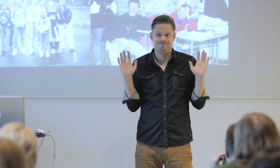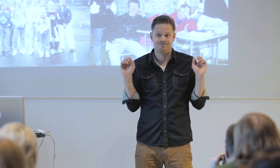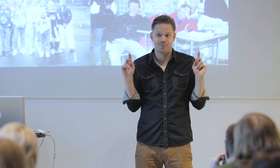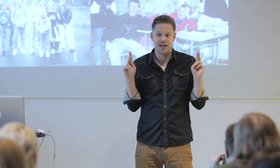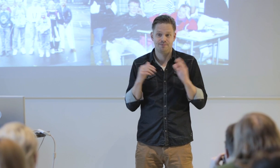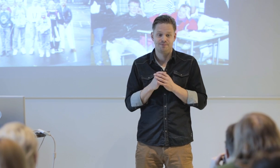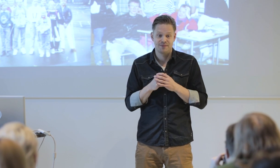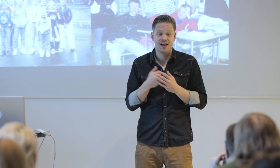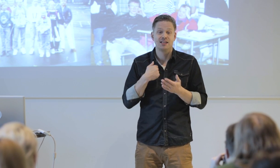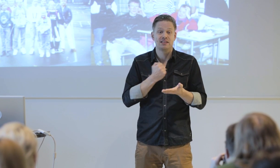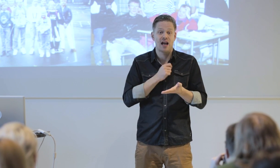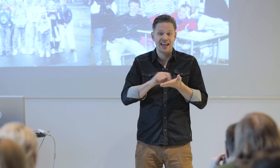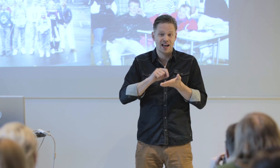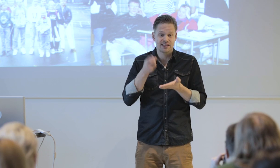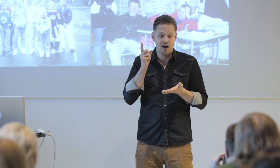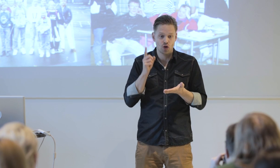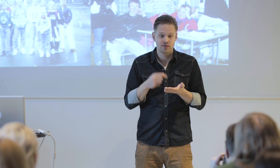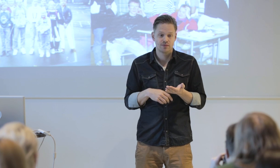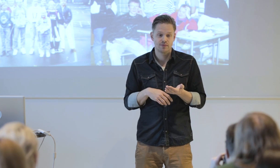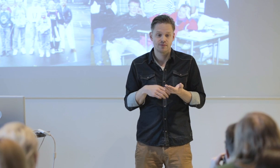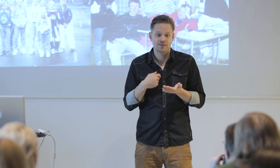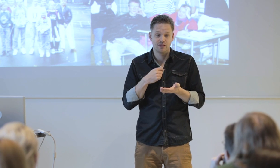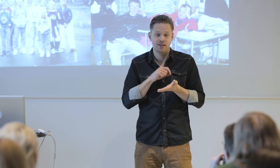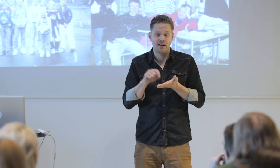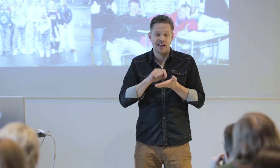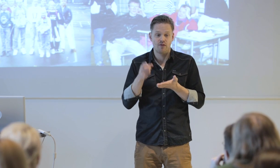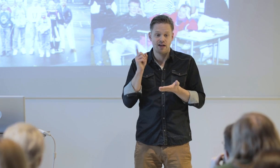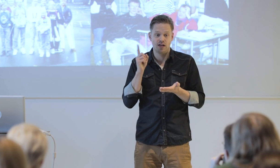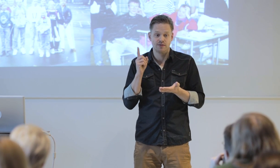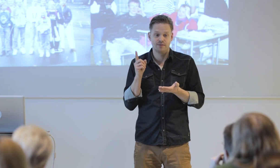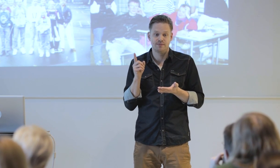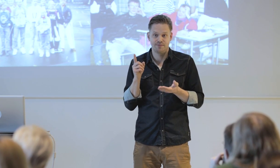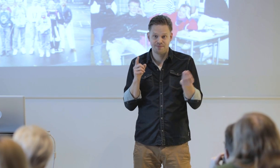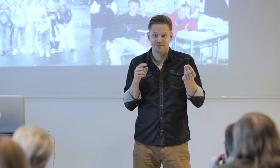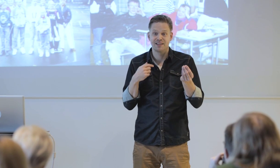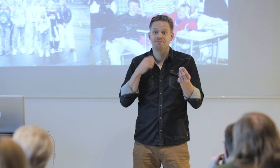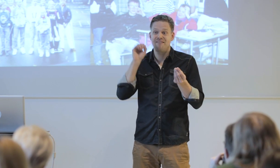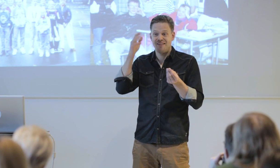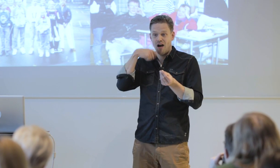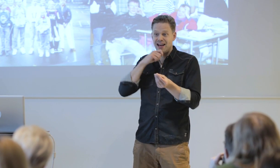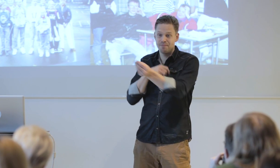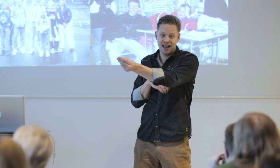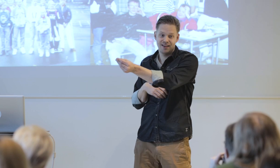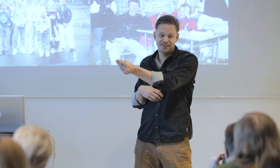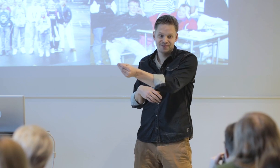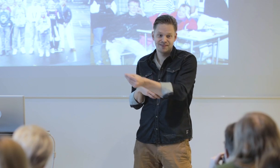whoa, thank you. And then I had a written down warning. And I took that to my